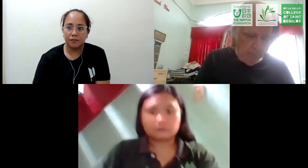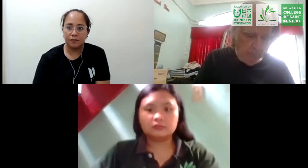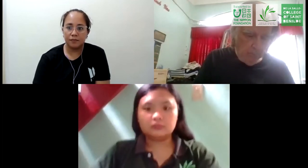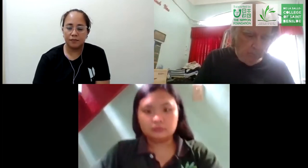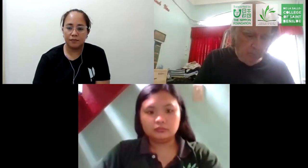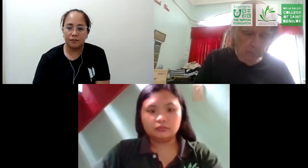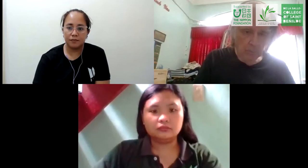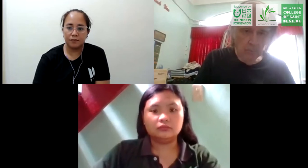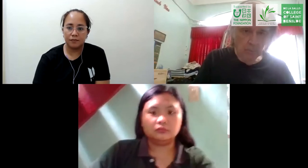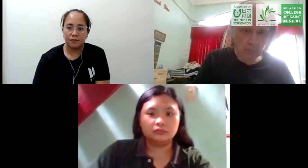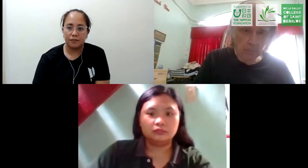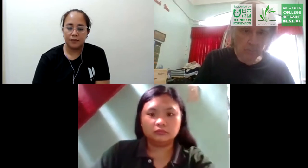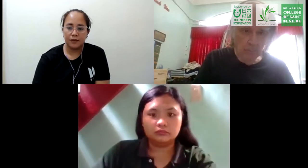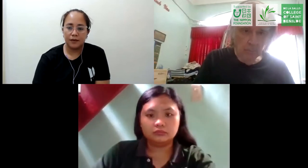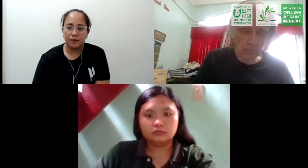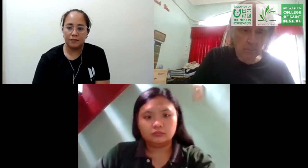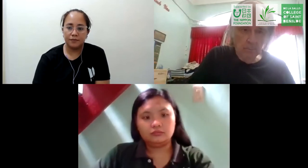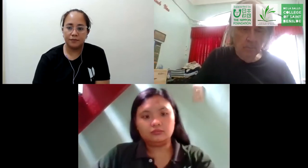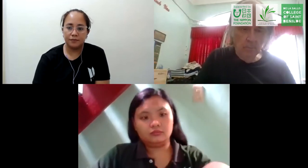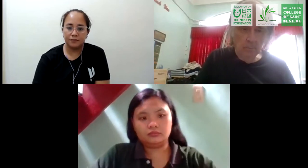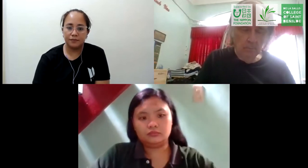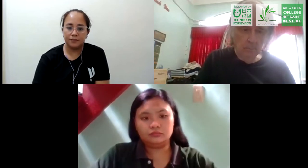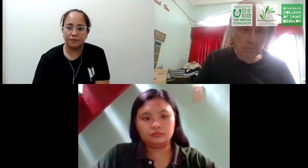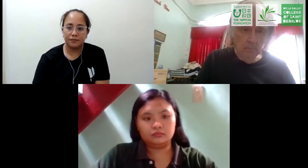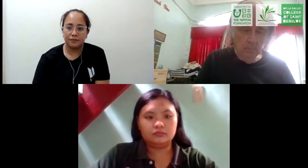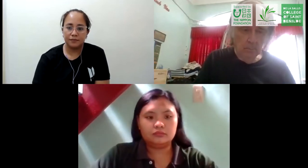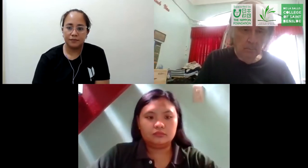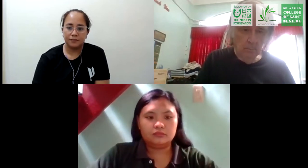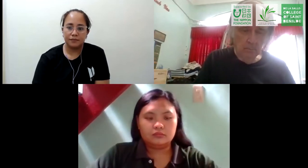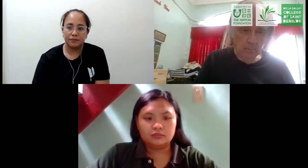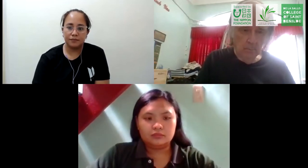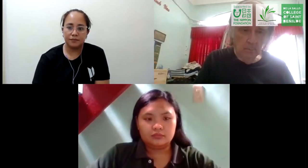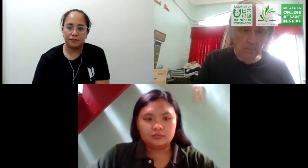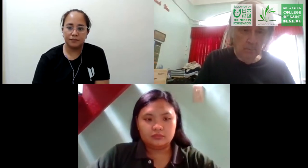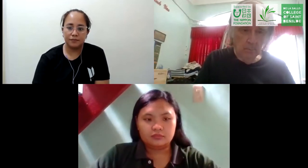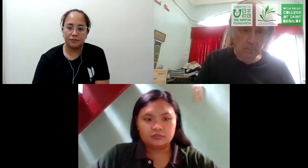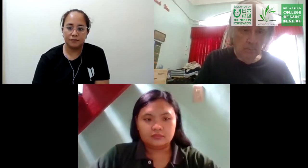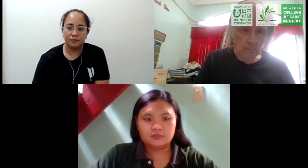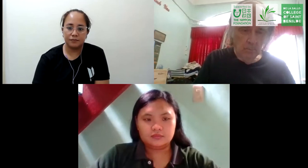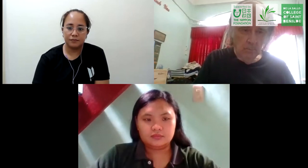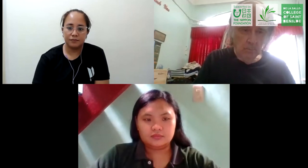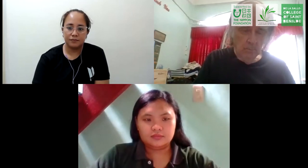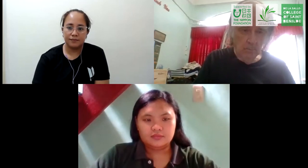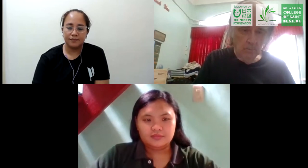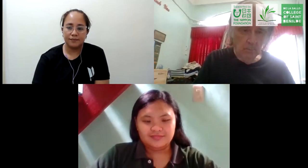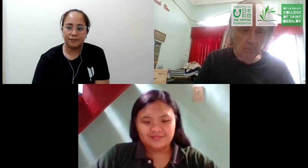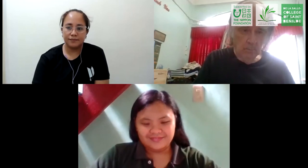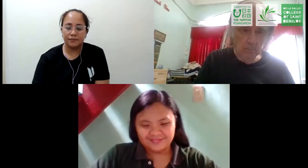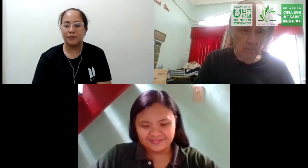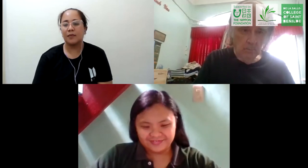like a software where you need to like put in configurations for each hand shape, and